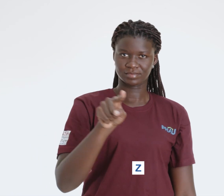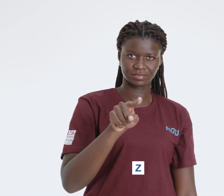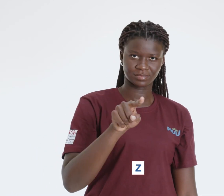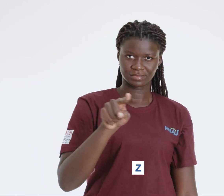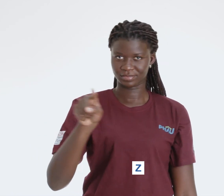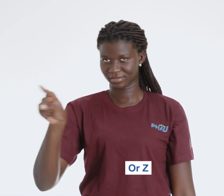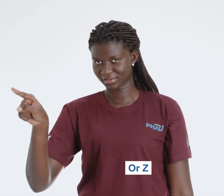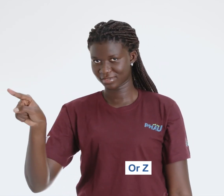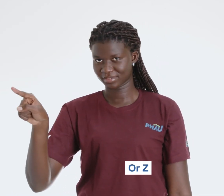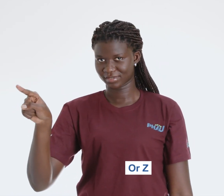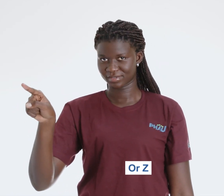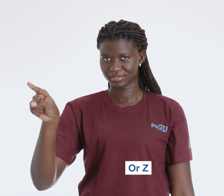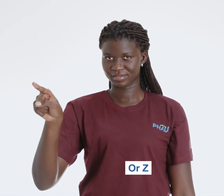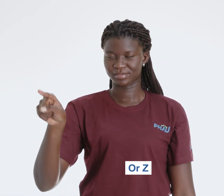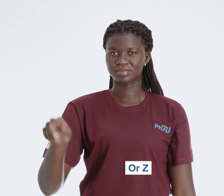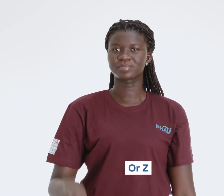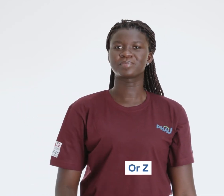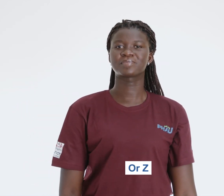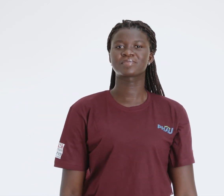Z, or Z.